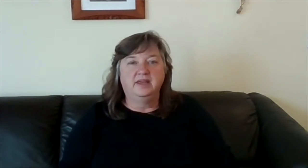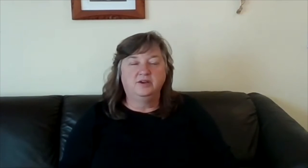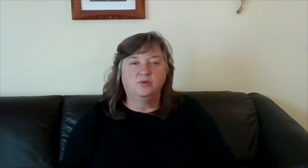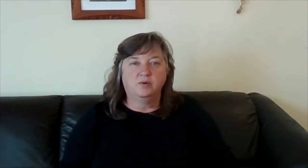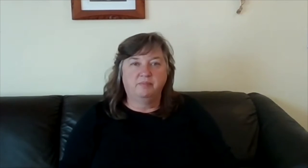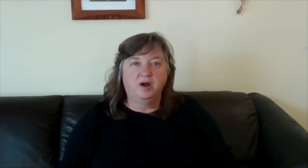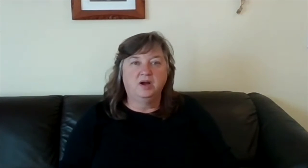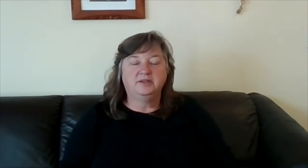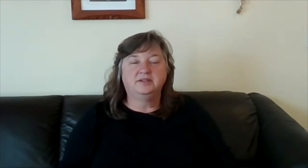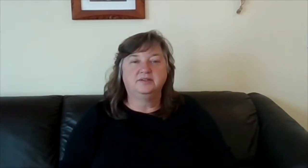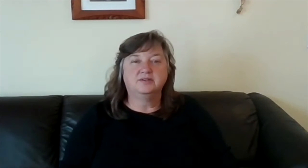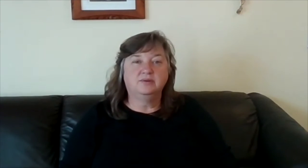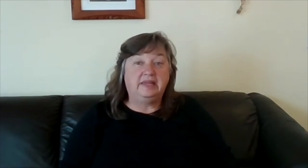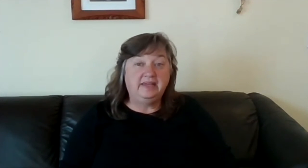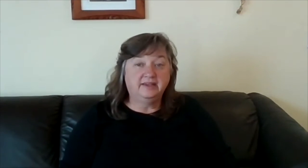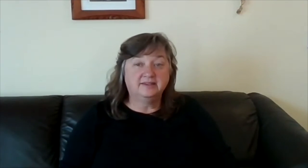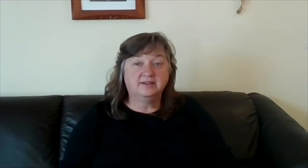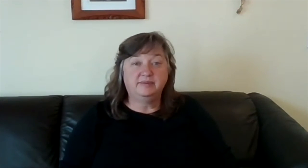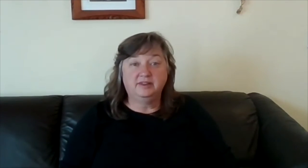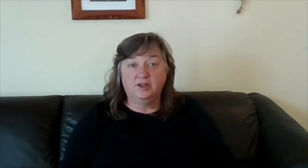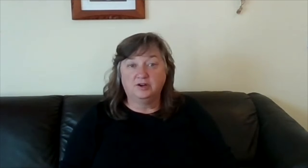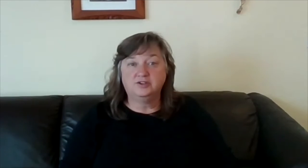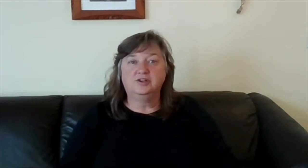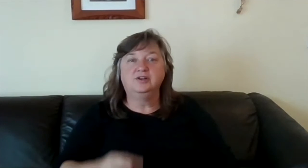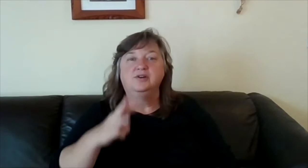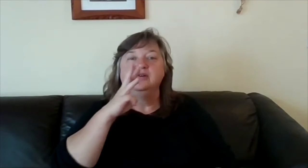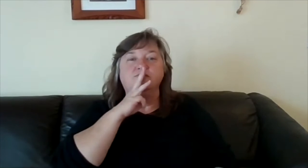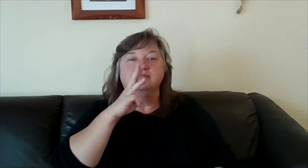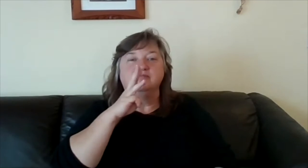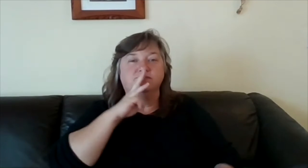lake or pond. So lake is going to be larger,